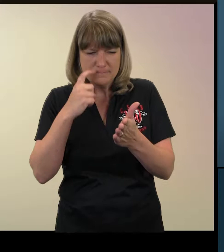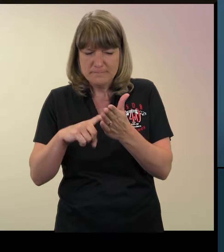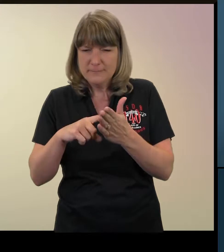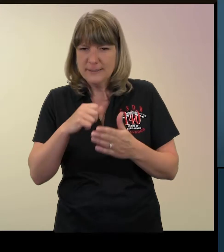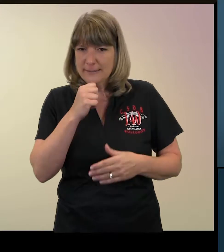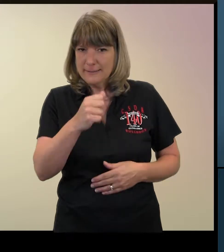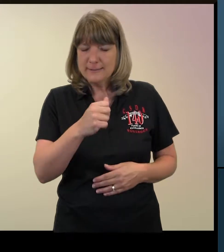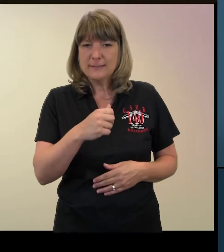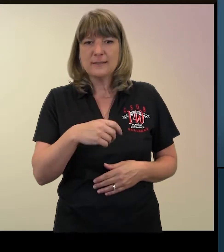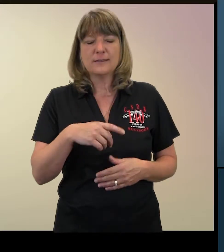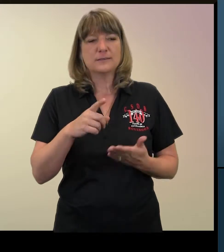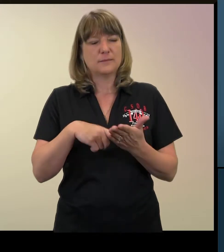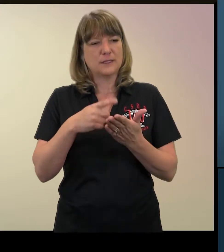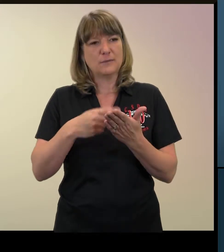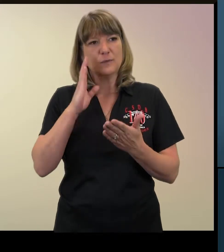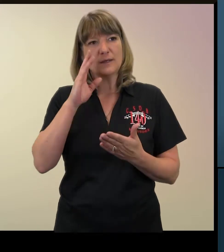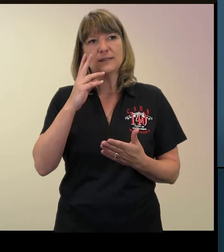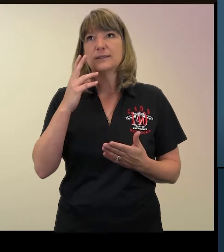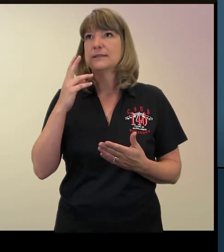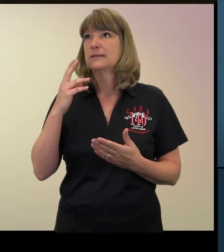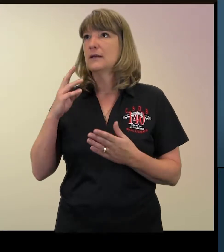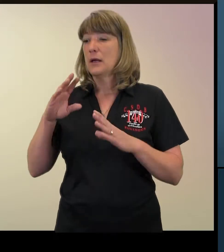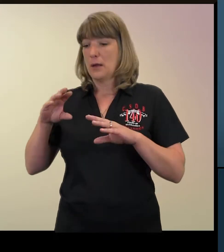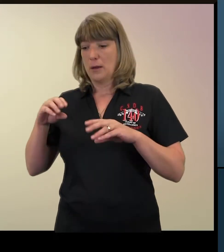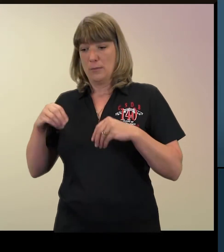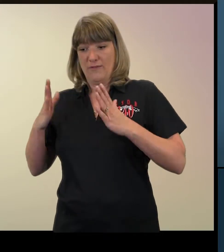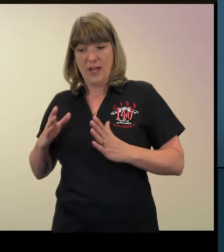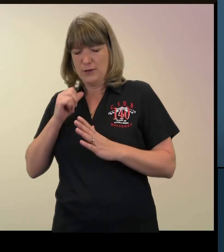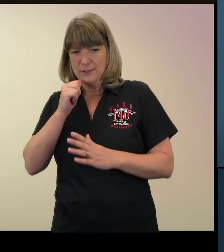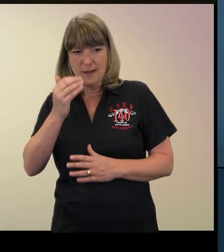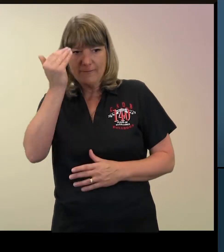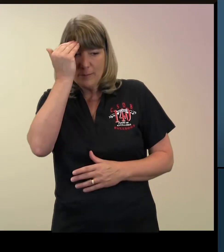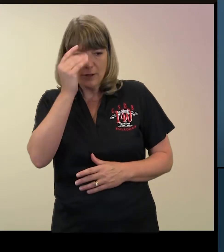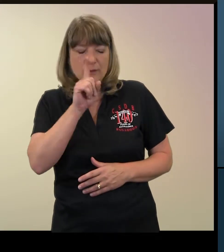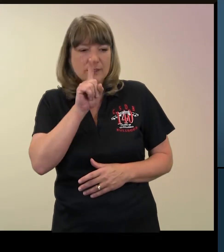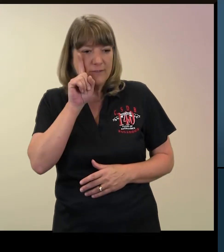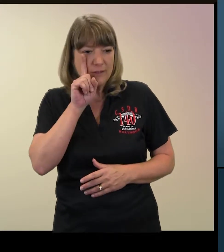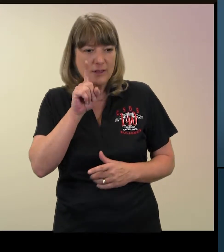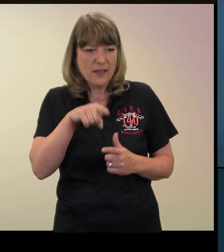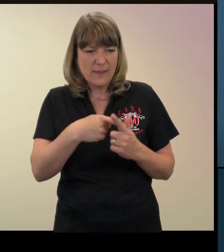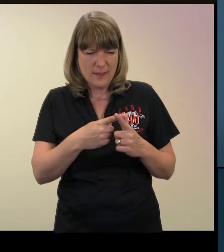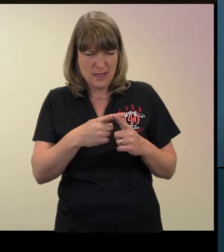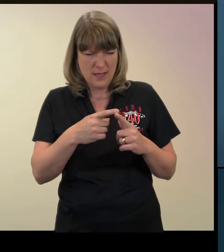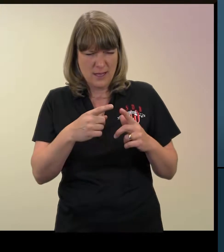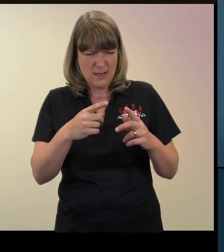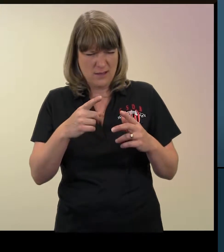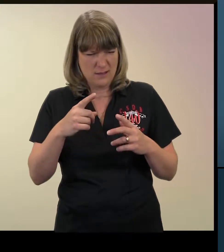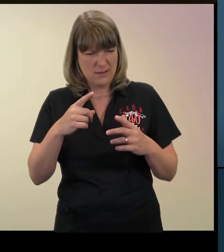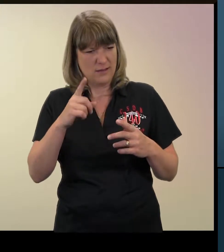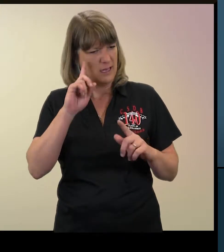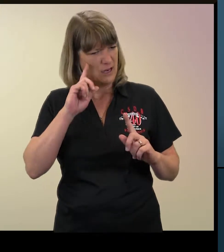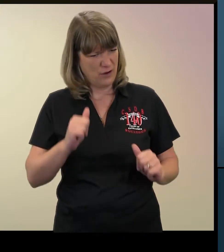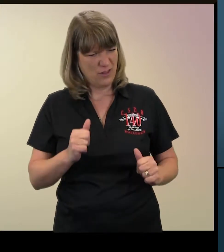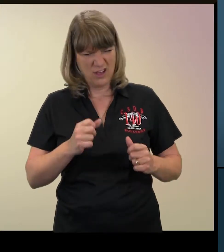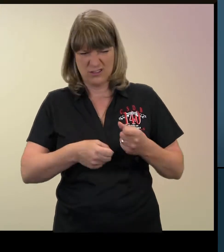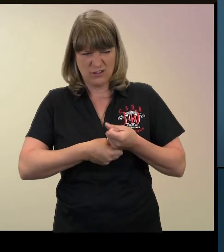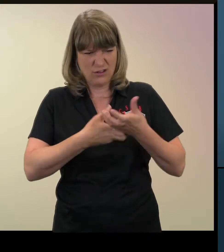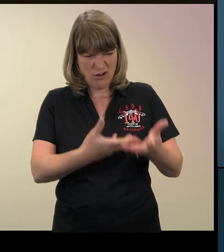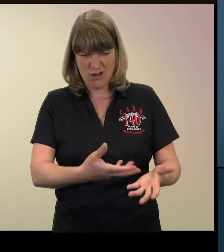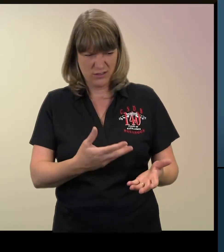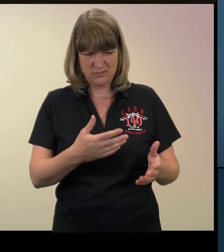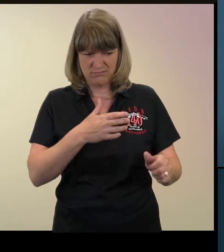see providers who are not familiar with deafness attributing too much to their hearing loss rather than